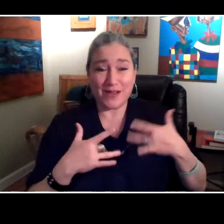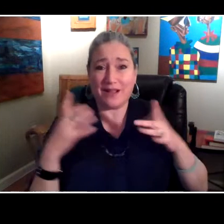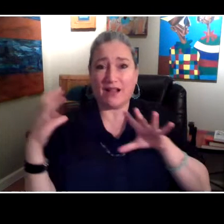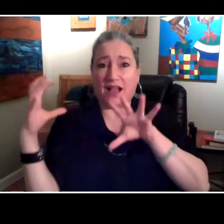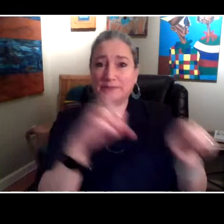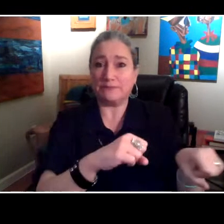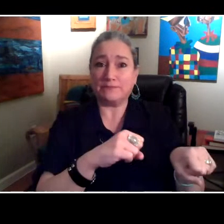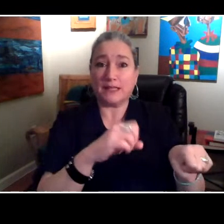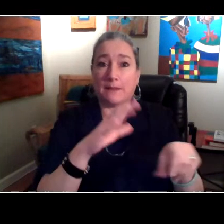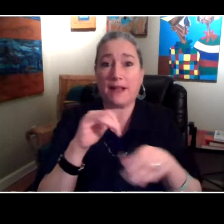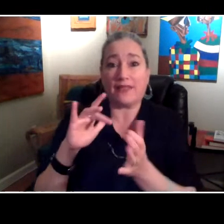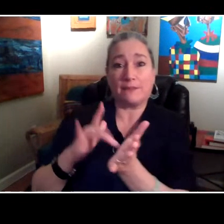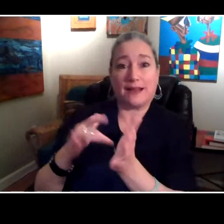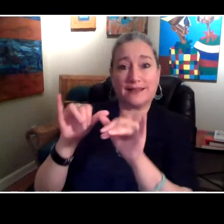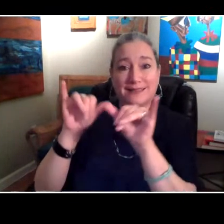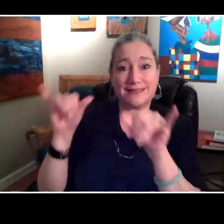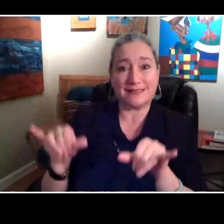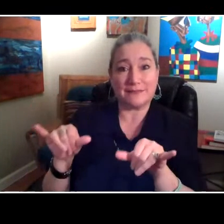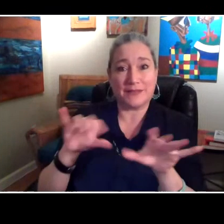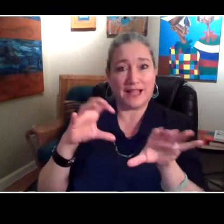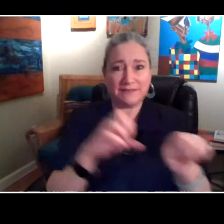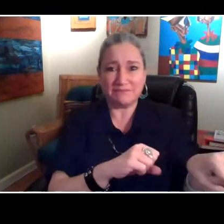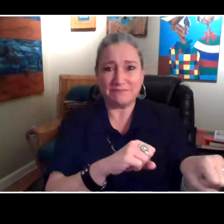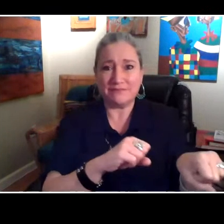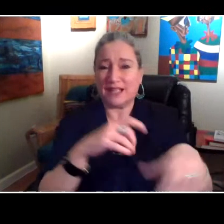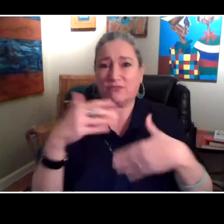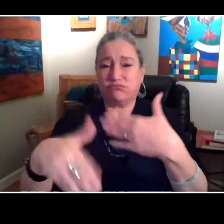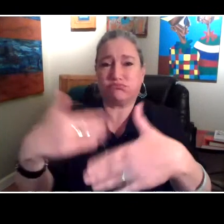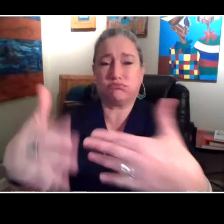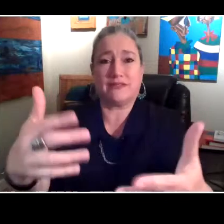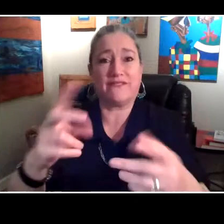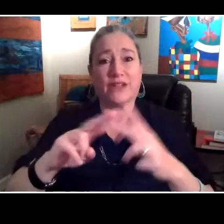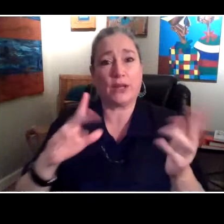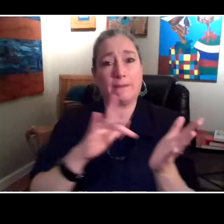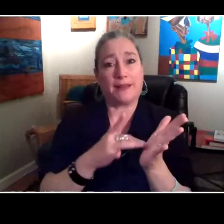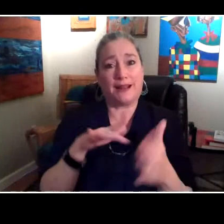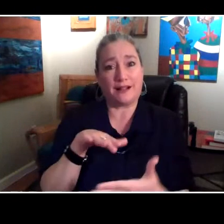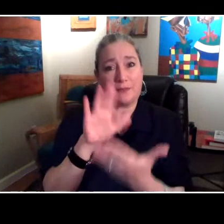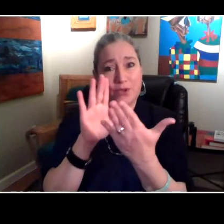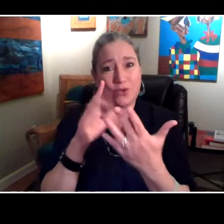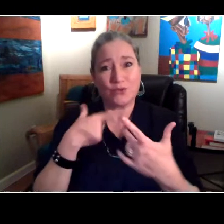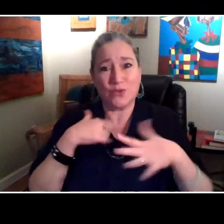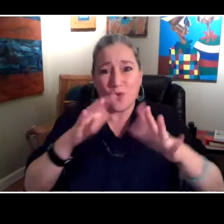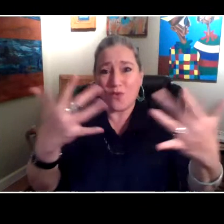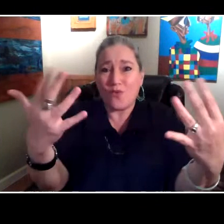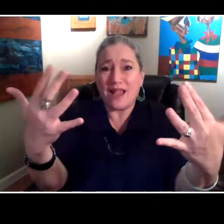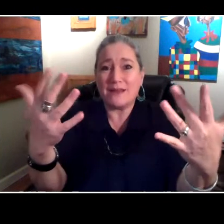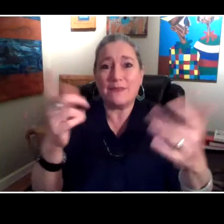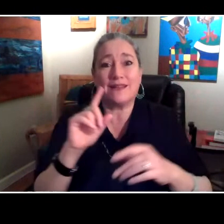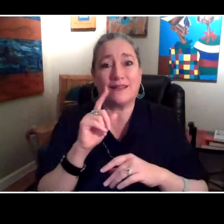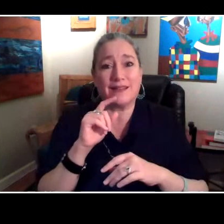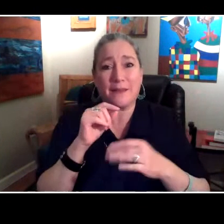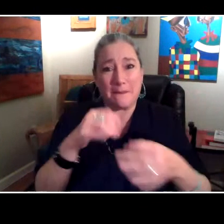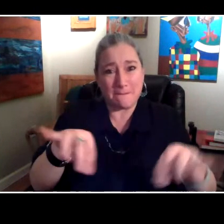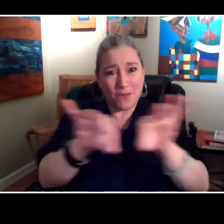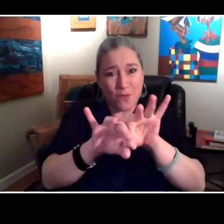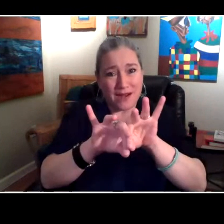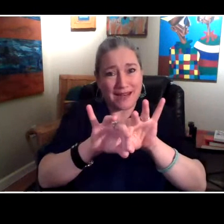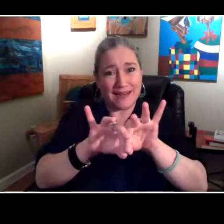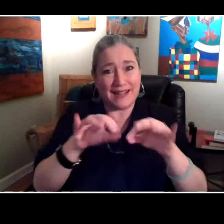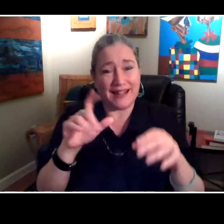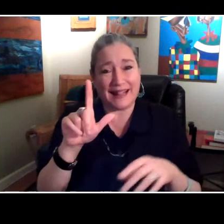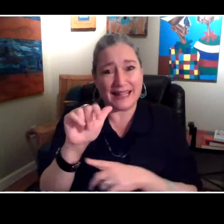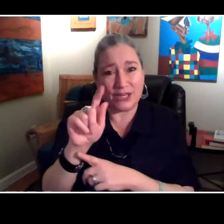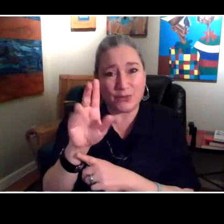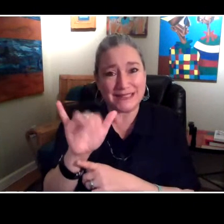of the newborn hearing screening law that everybody was excited about, then got co-opted by the medical system, and they proceeded with a